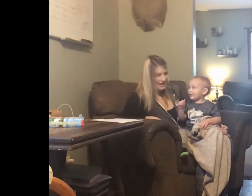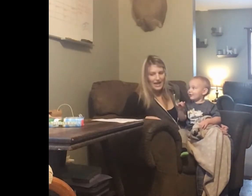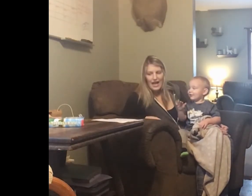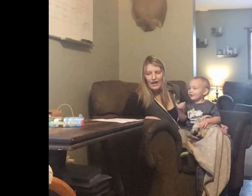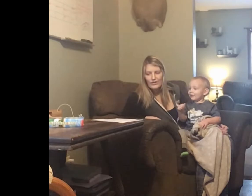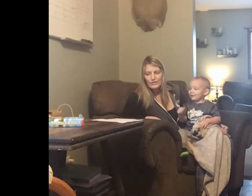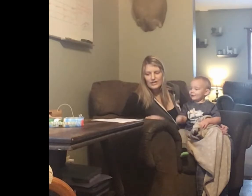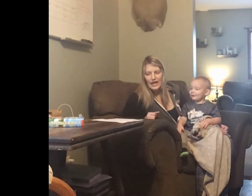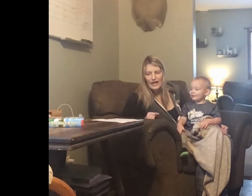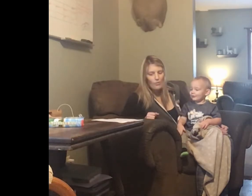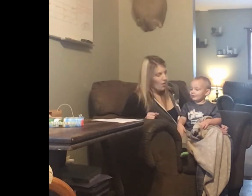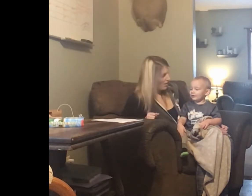How do you sign water?